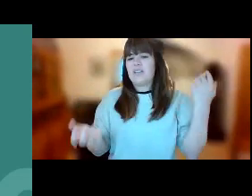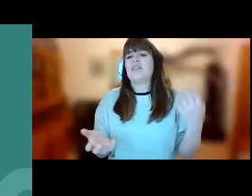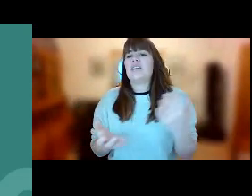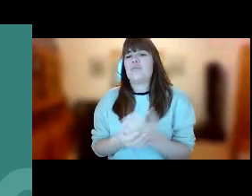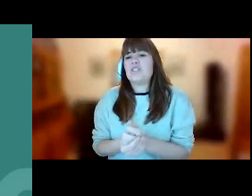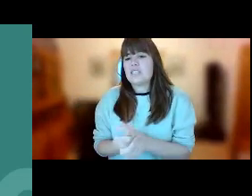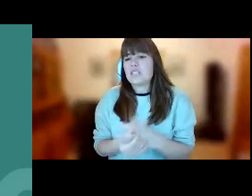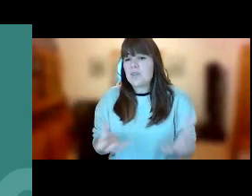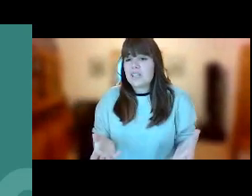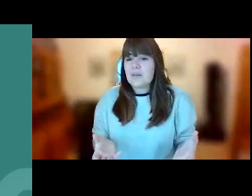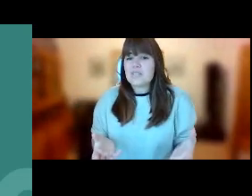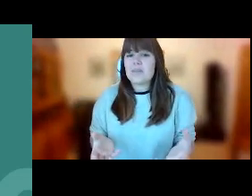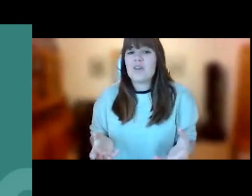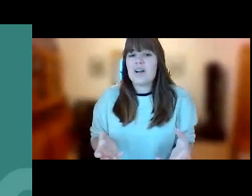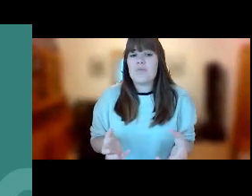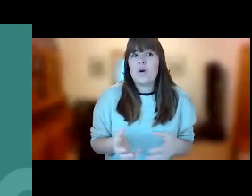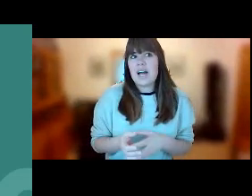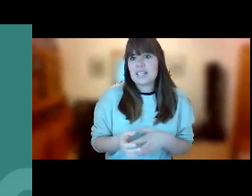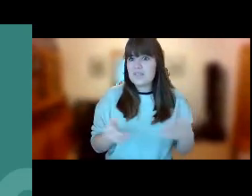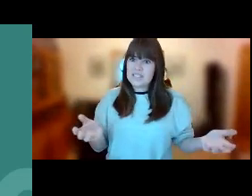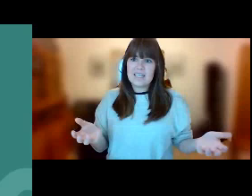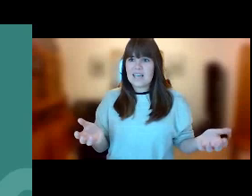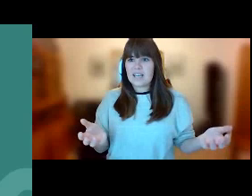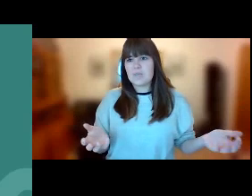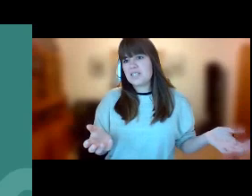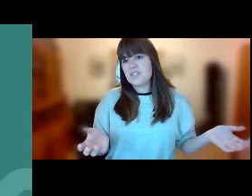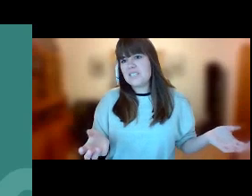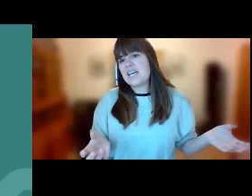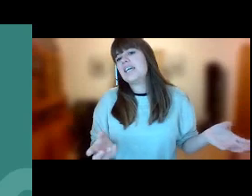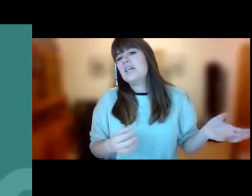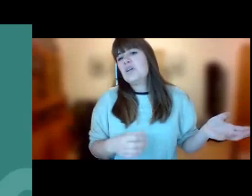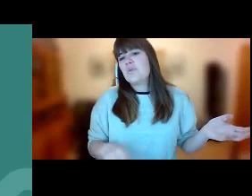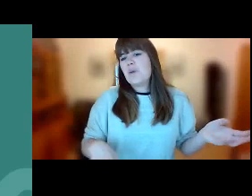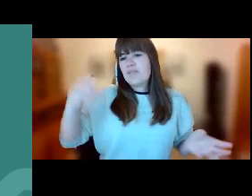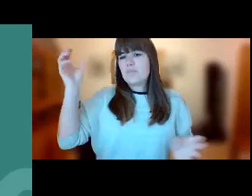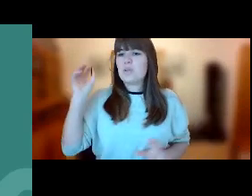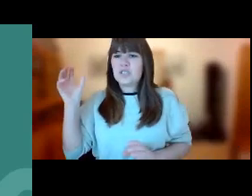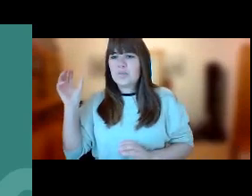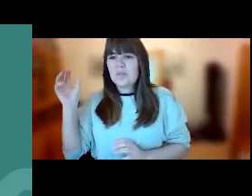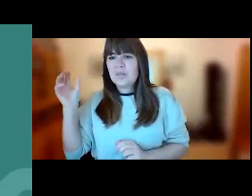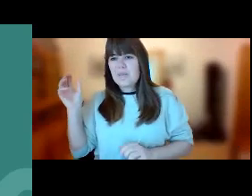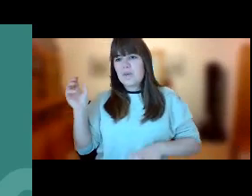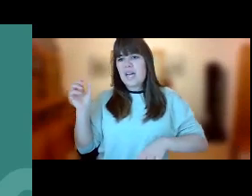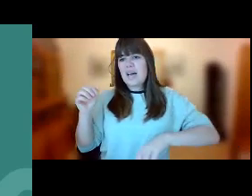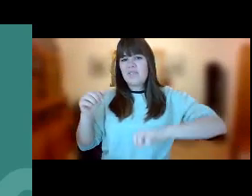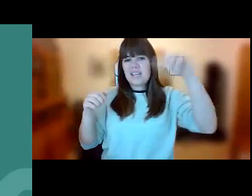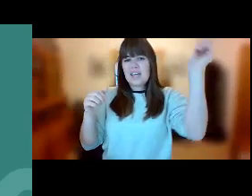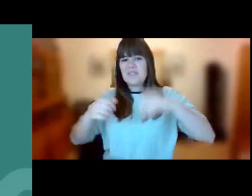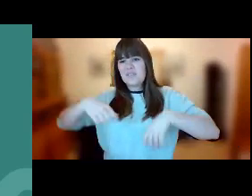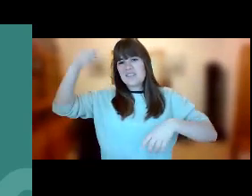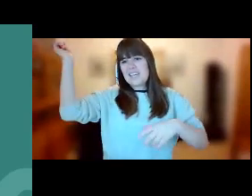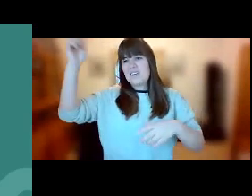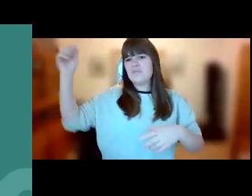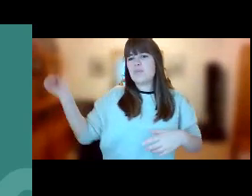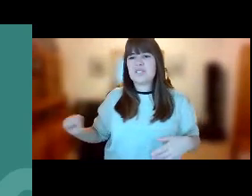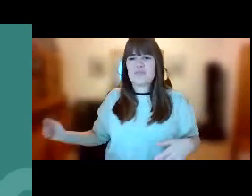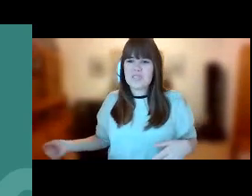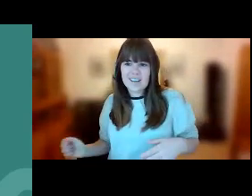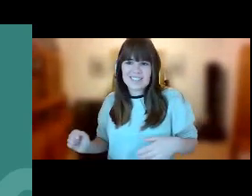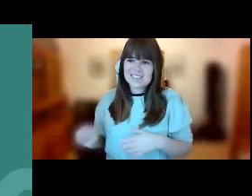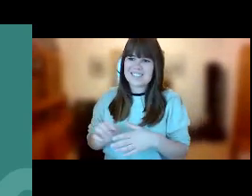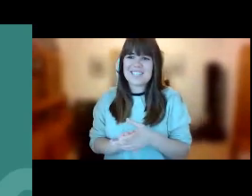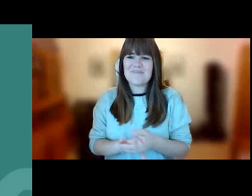we can, if we're trying to communicate with someone around what activity they're coming to today, we might have a bocce ball, and we might have like one of the